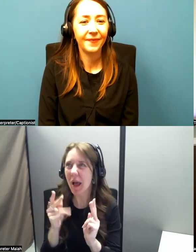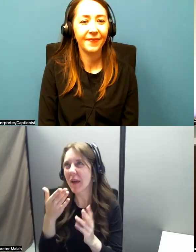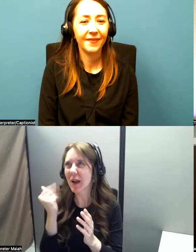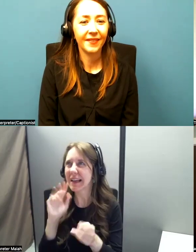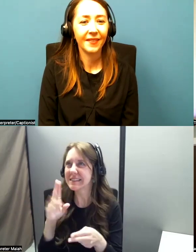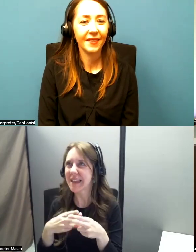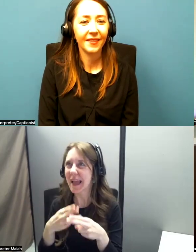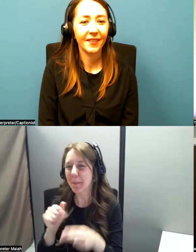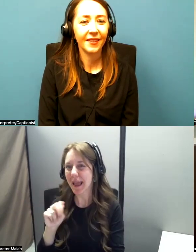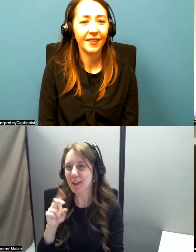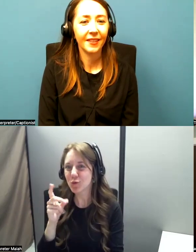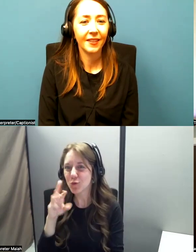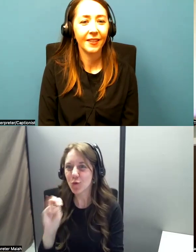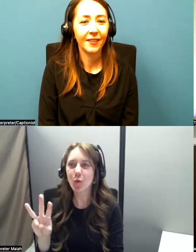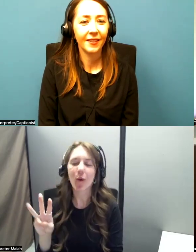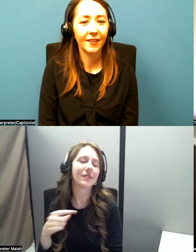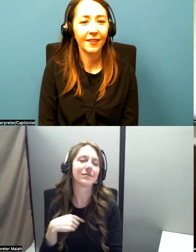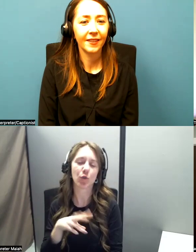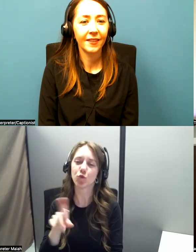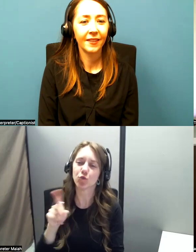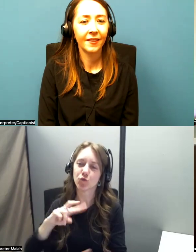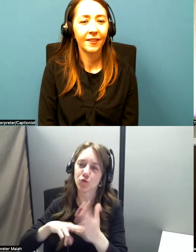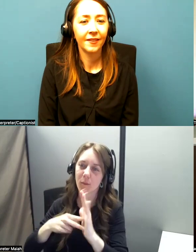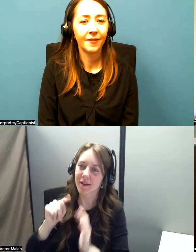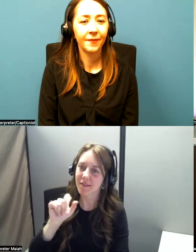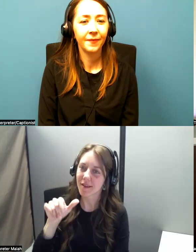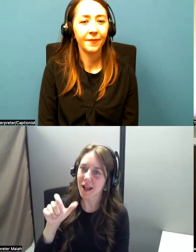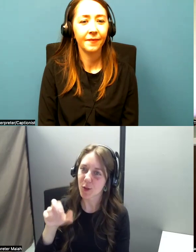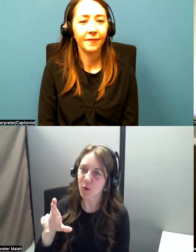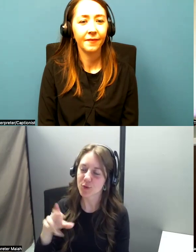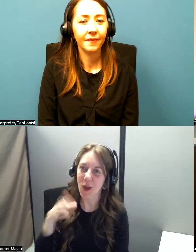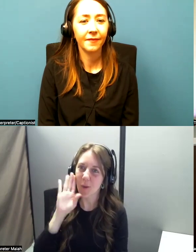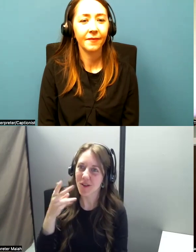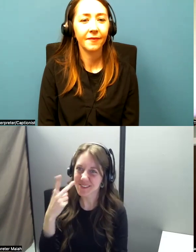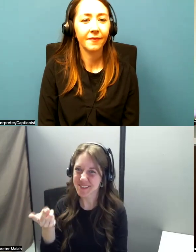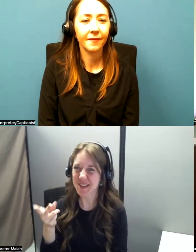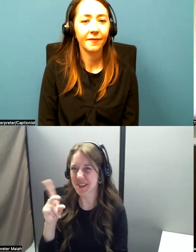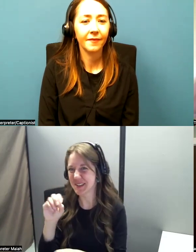you mean Tyler. I'm going to see him in December. So, yeah, I'll take care of you.